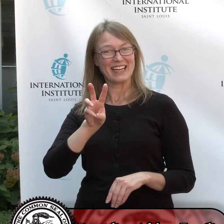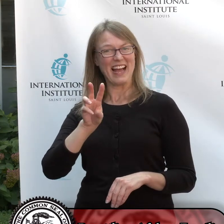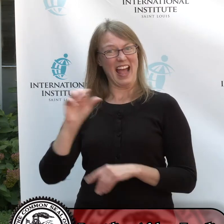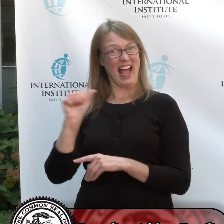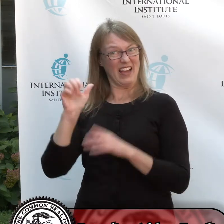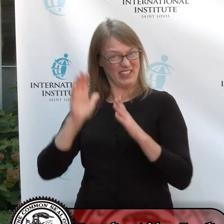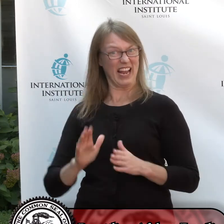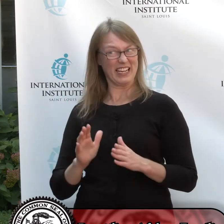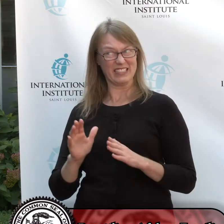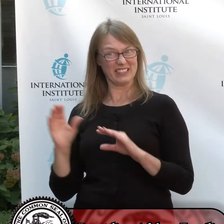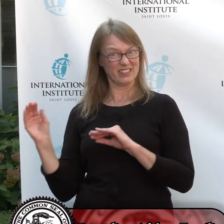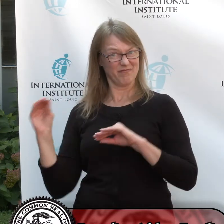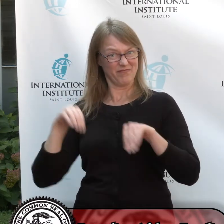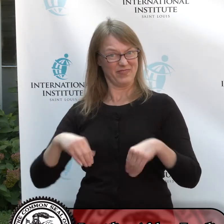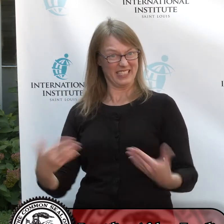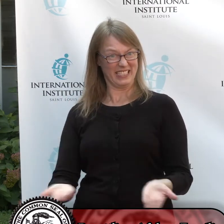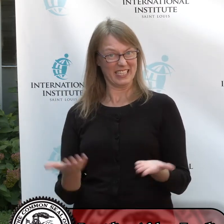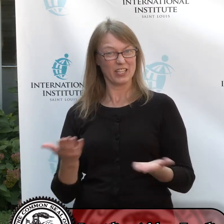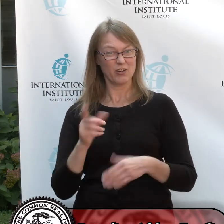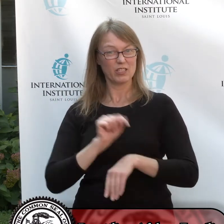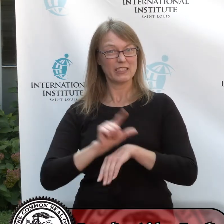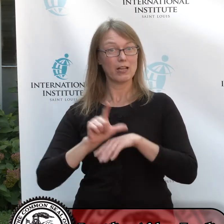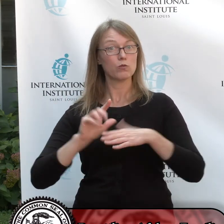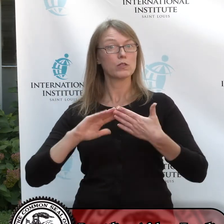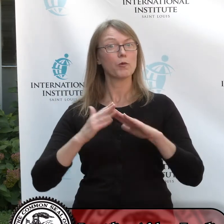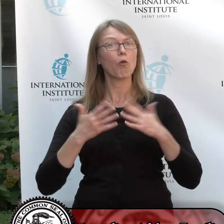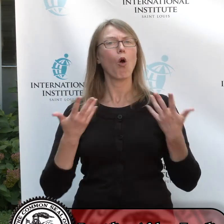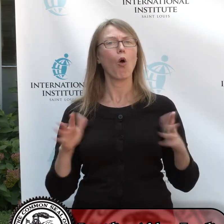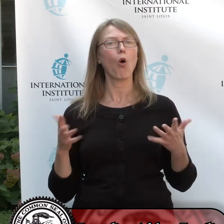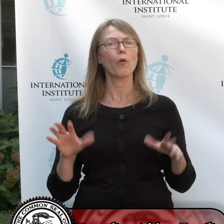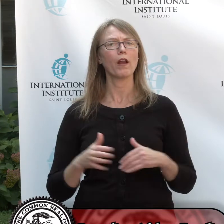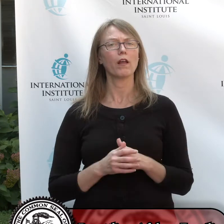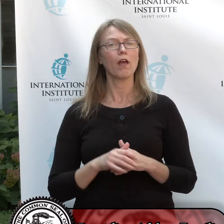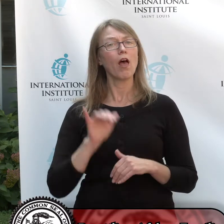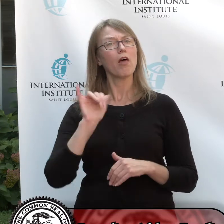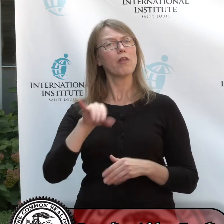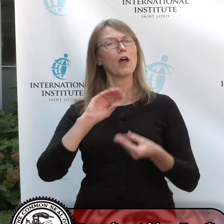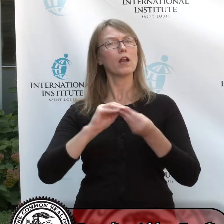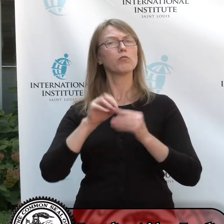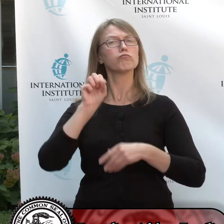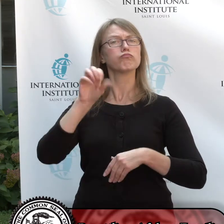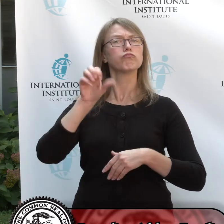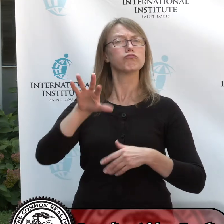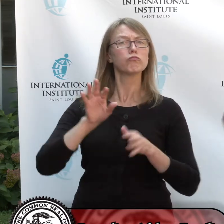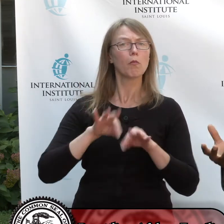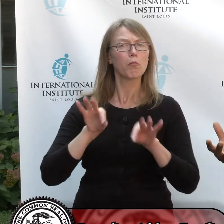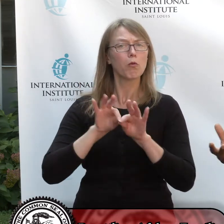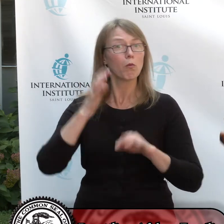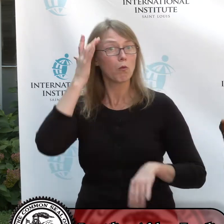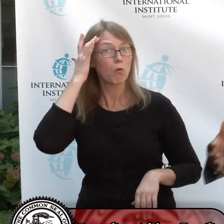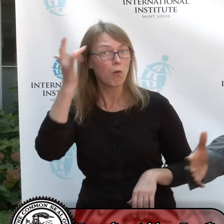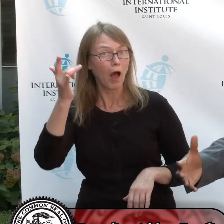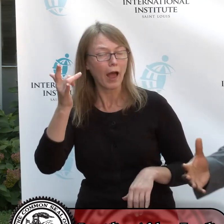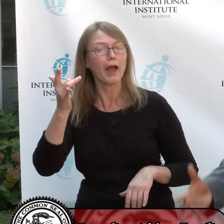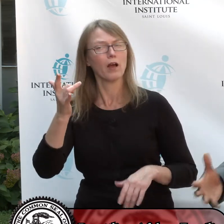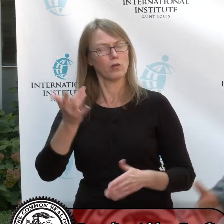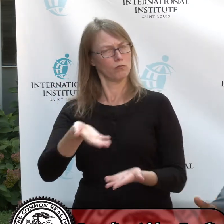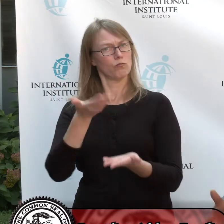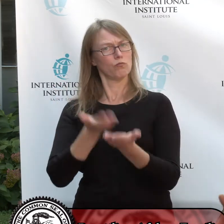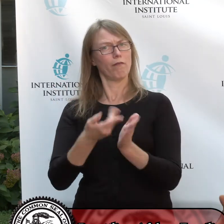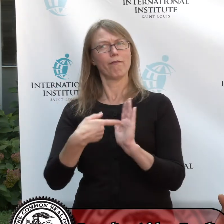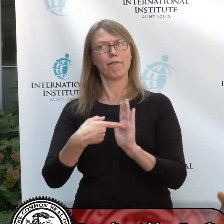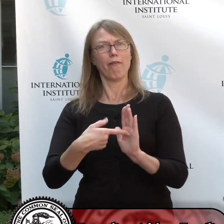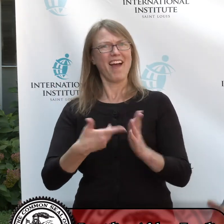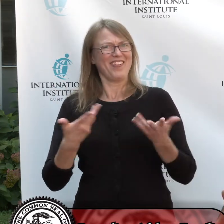Afghans into the St. Louis community. Why is that important? Because that establishes the fact that there